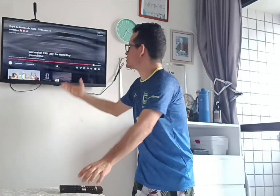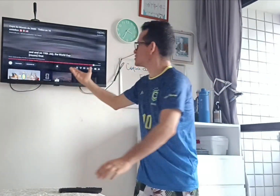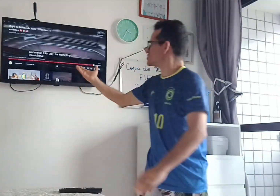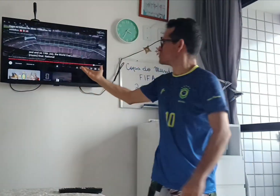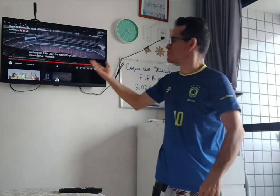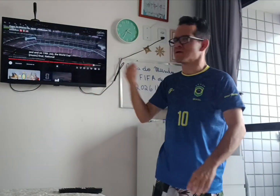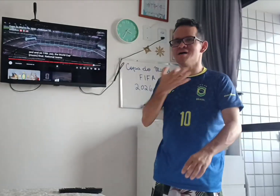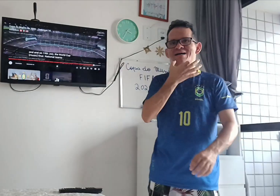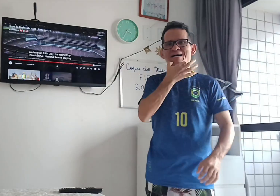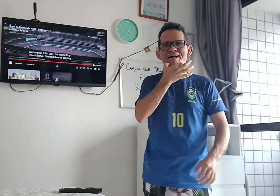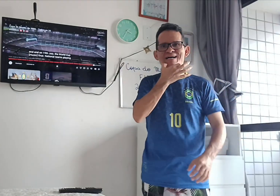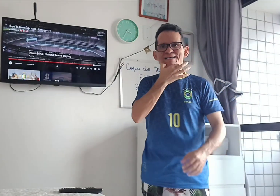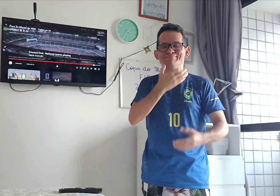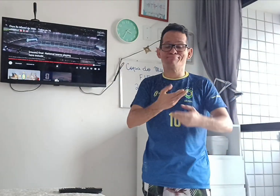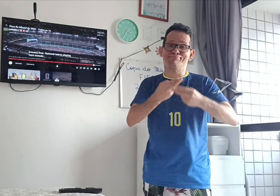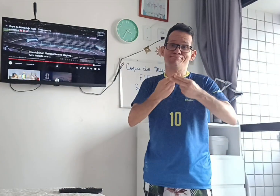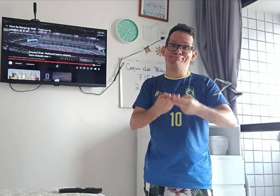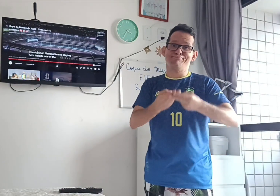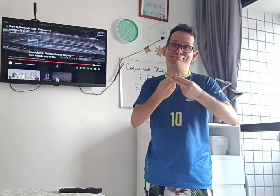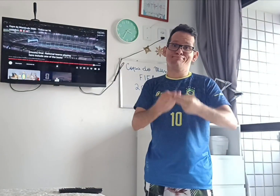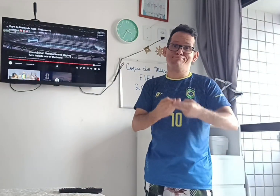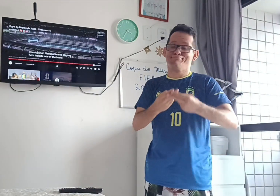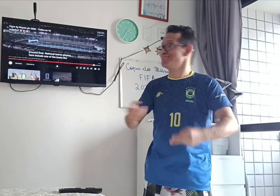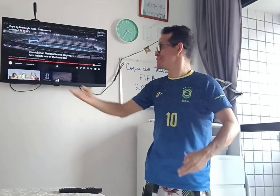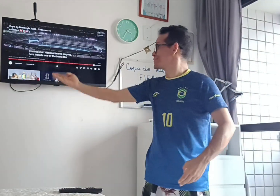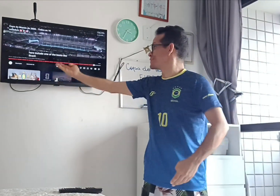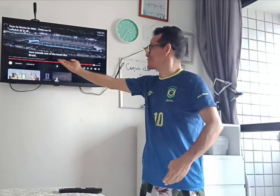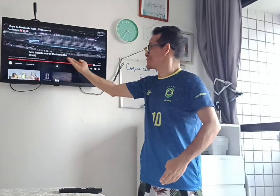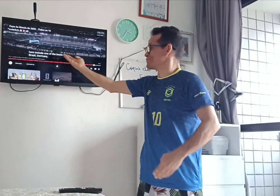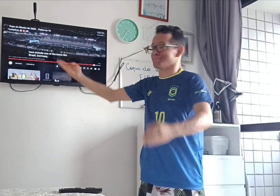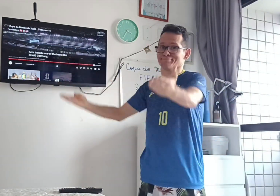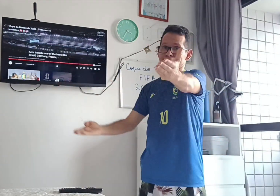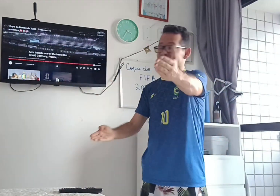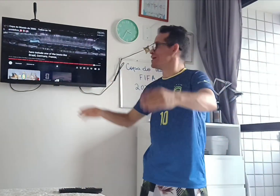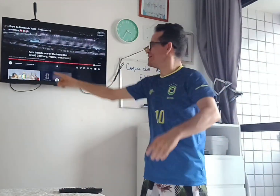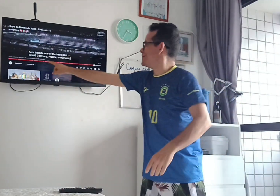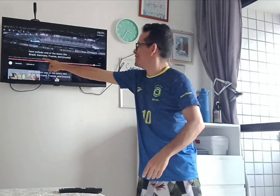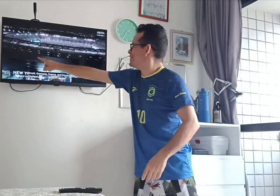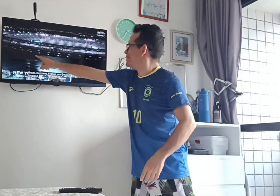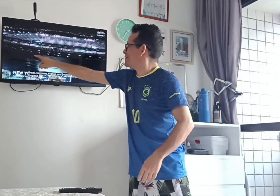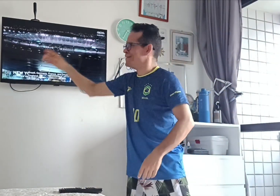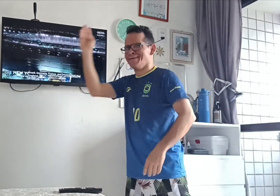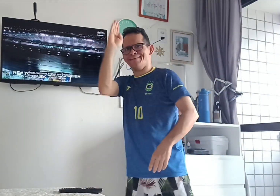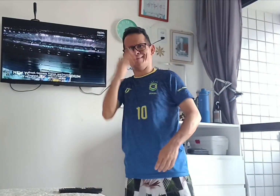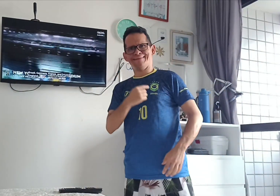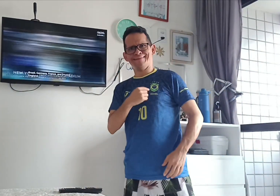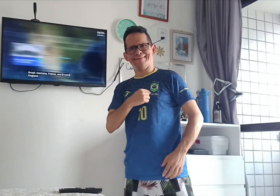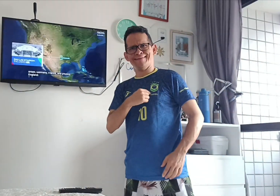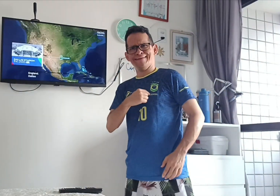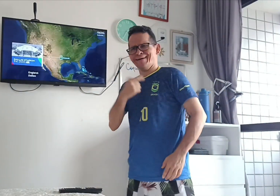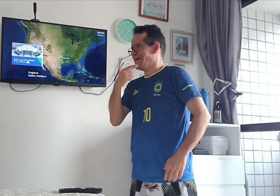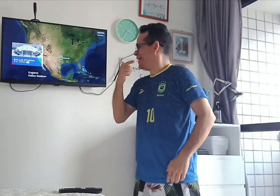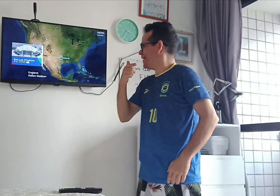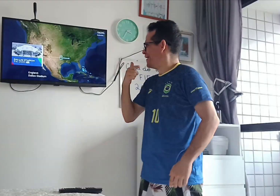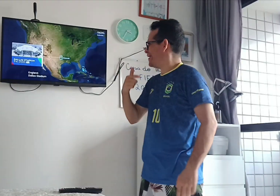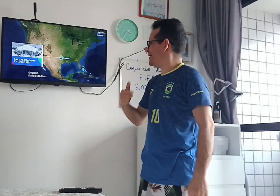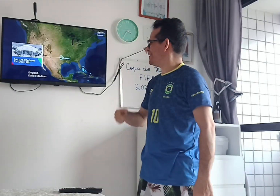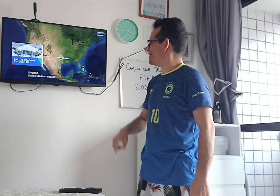para estádio de Nova York, Nova Jersey. Nova York, Nova Jersey, 15 minutos. 12. Dallas Stadium.